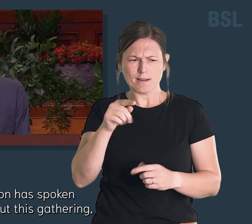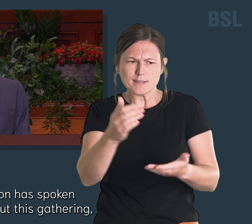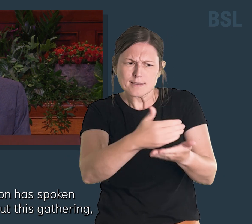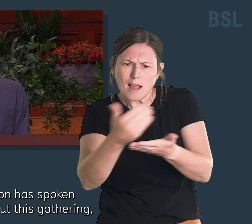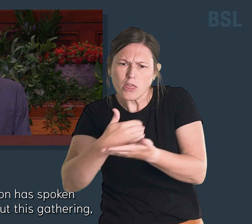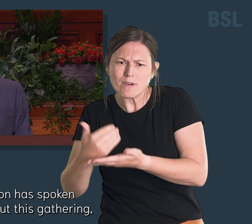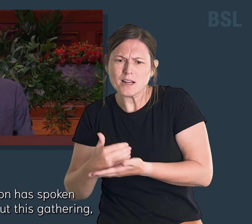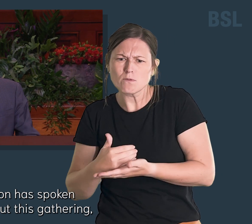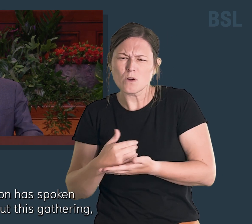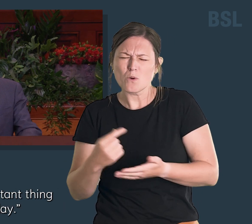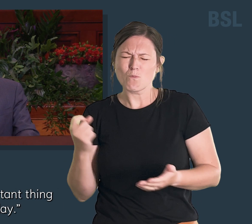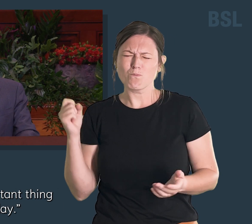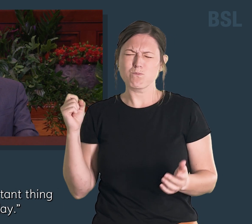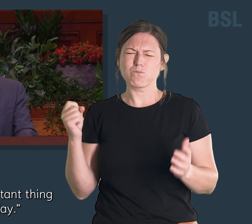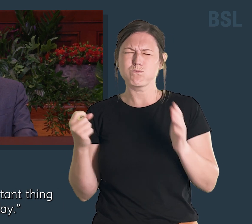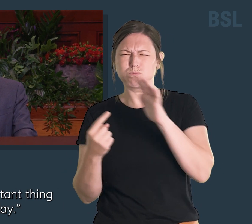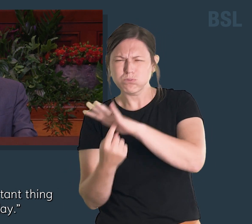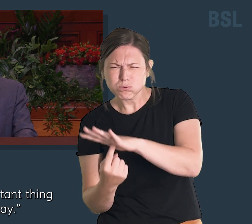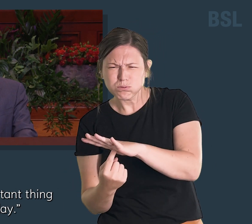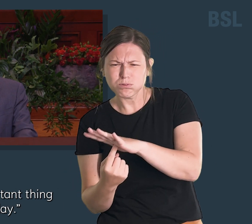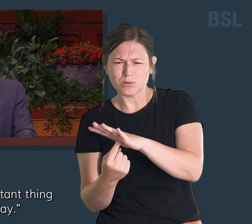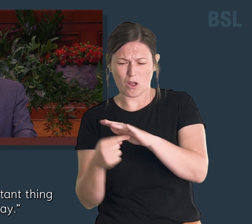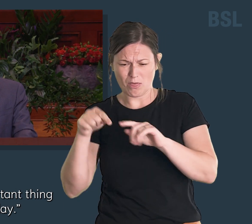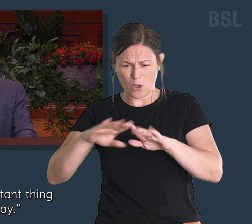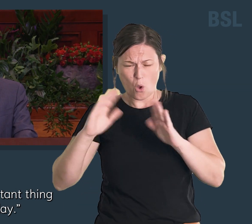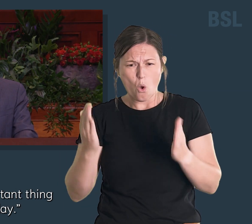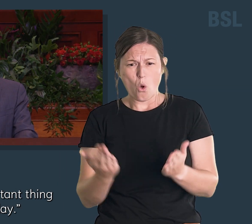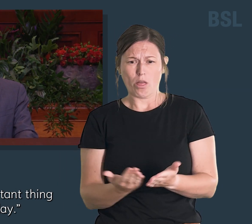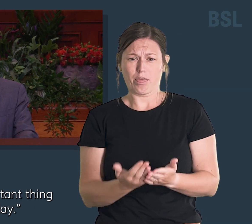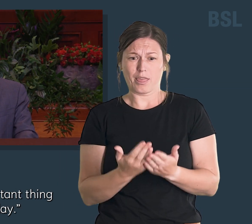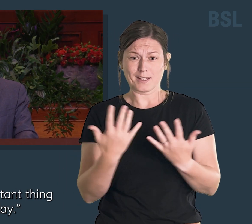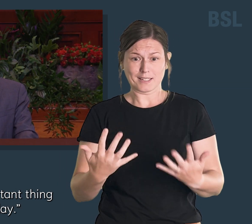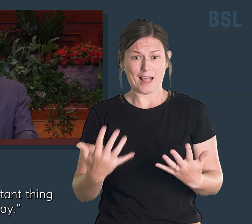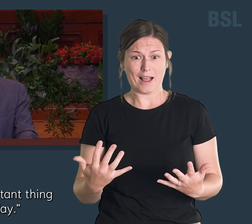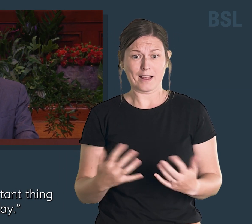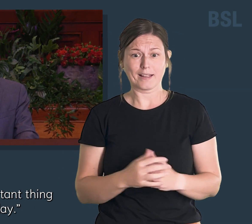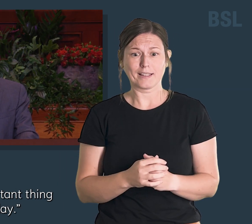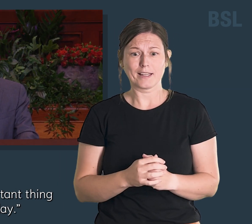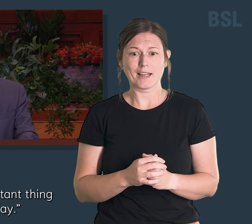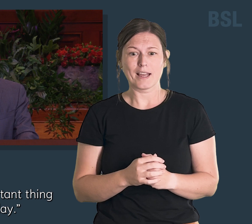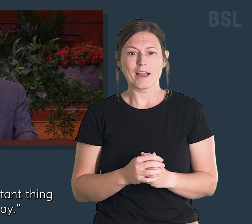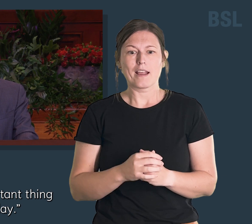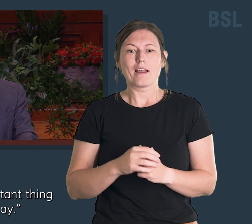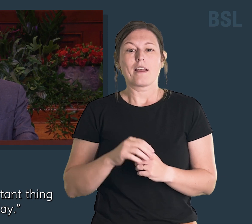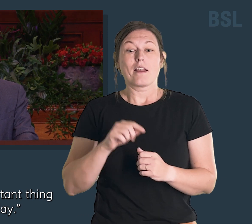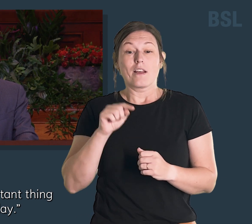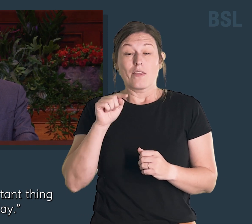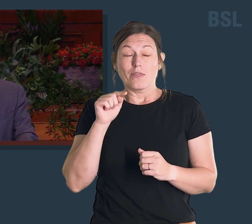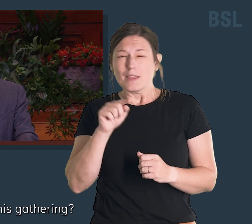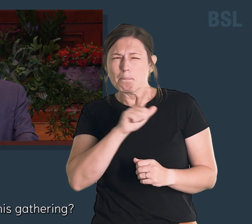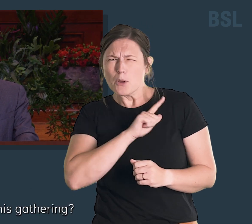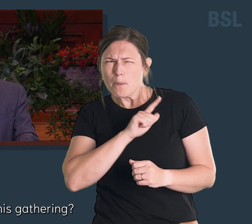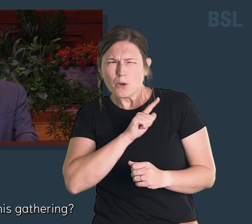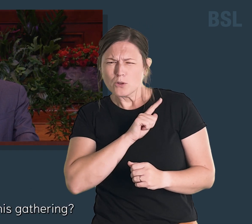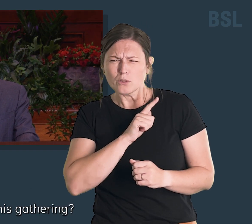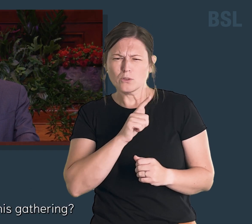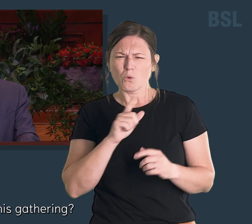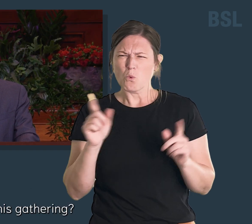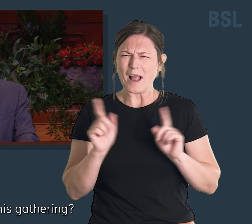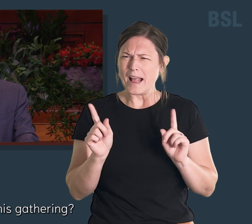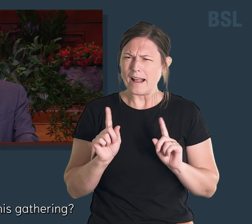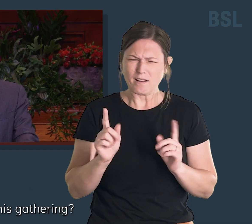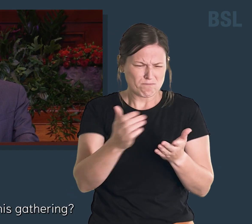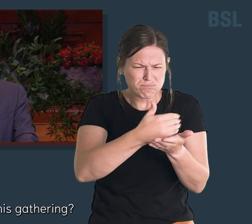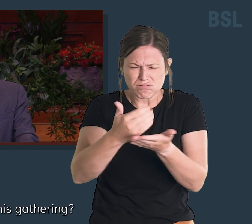about this gathering, calling it the most important thing taking place on earth today. What is the